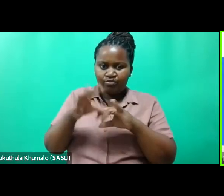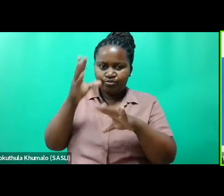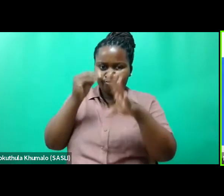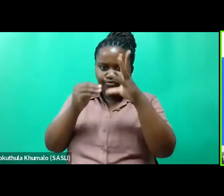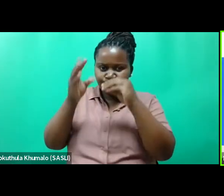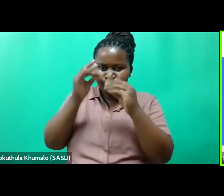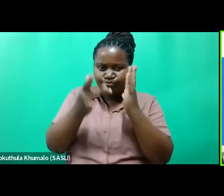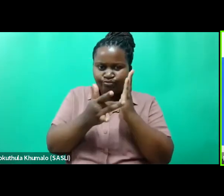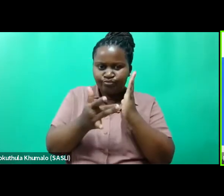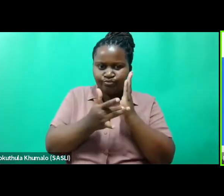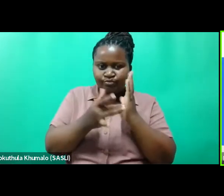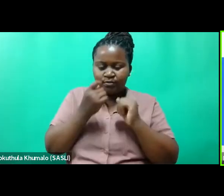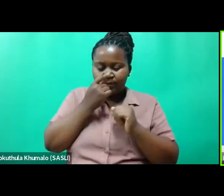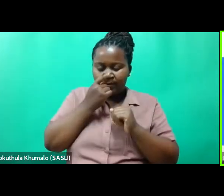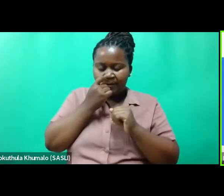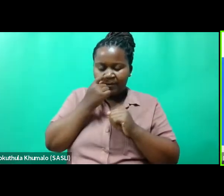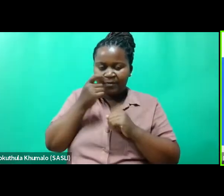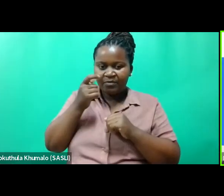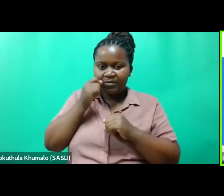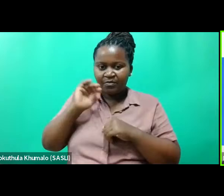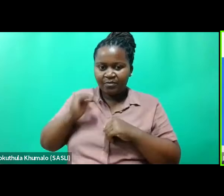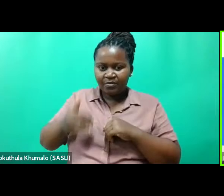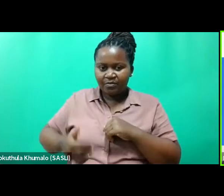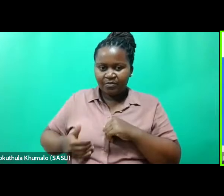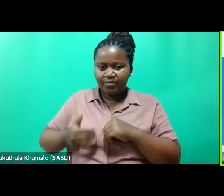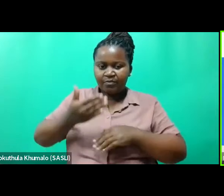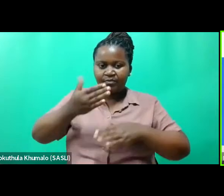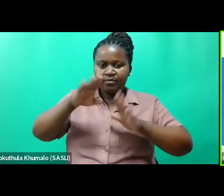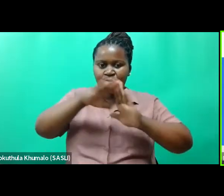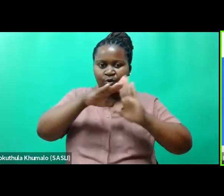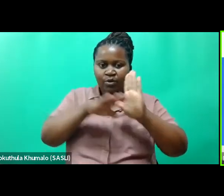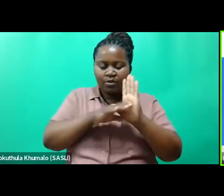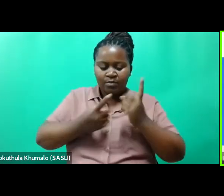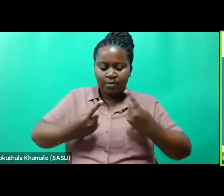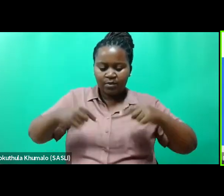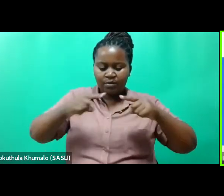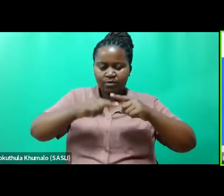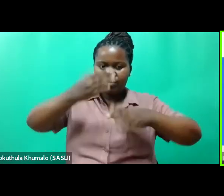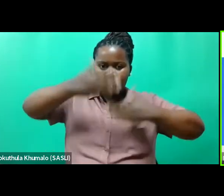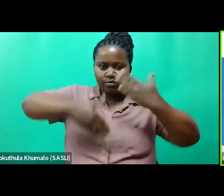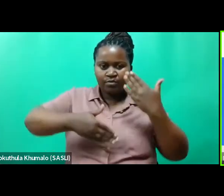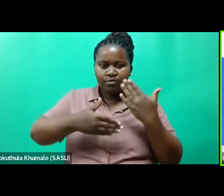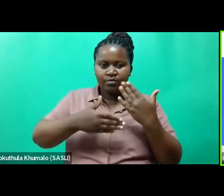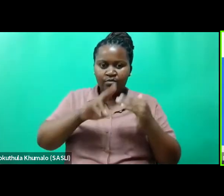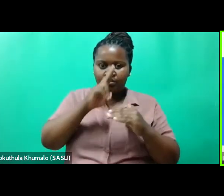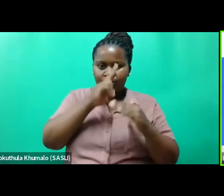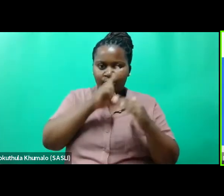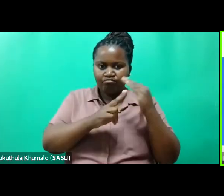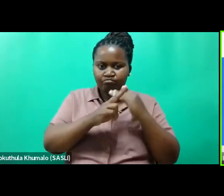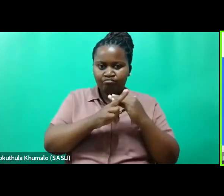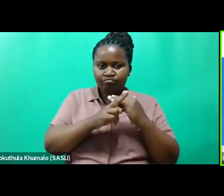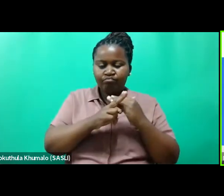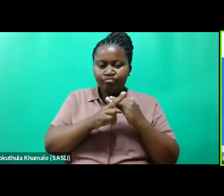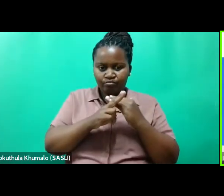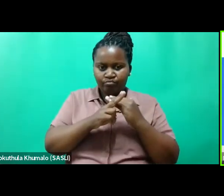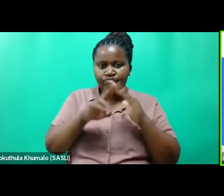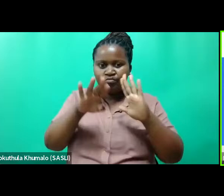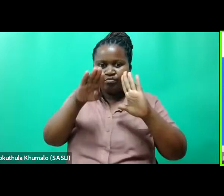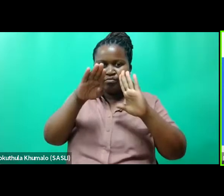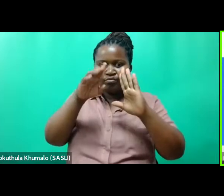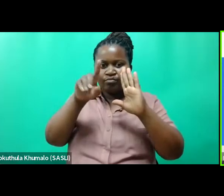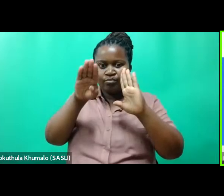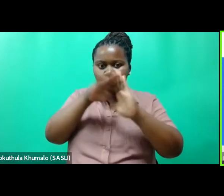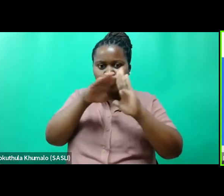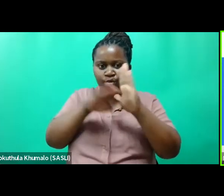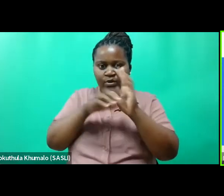Ladies and gentlemen, we have come to the end of our program. It has been an honor to be the program director for the